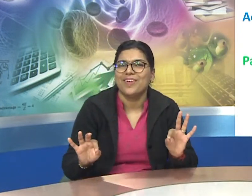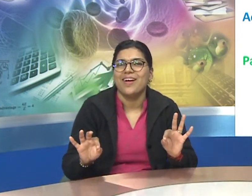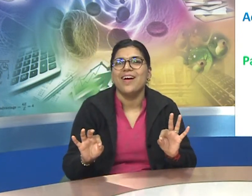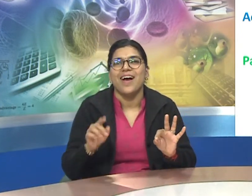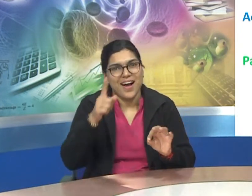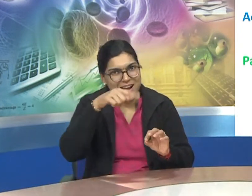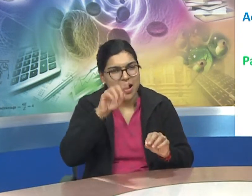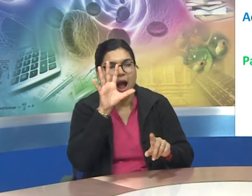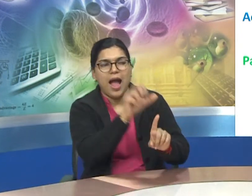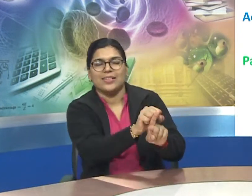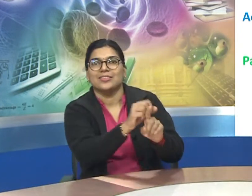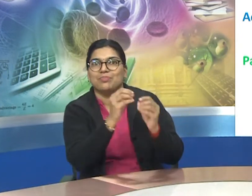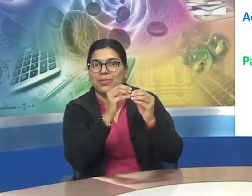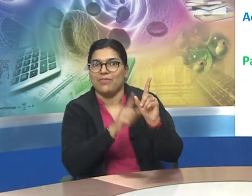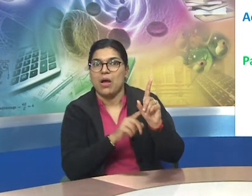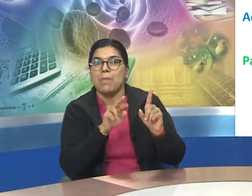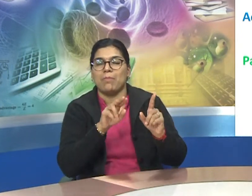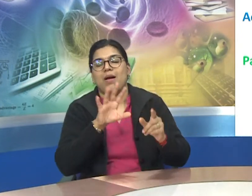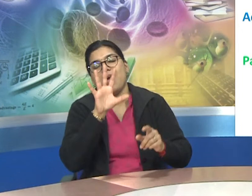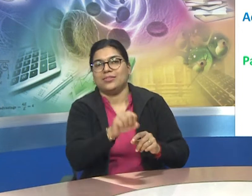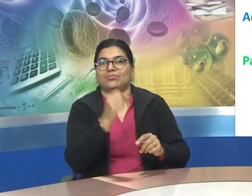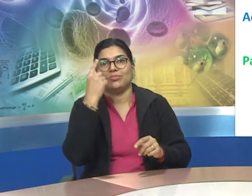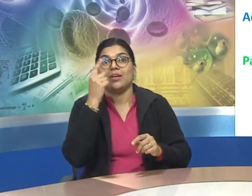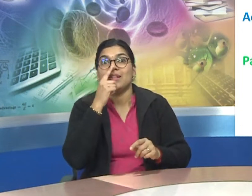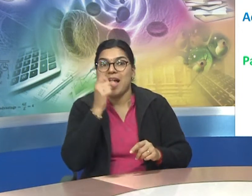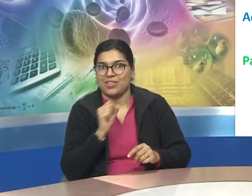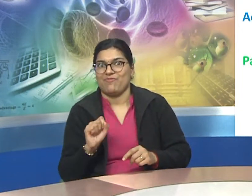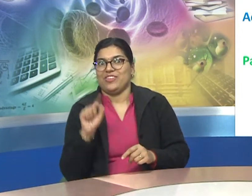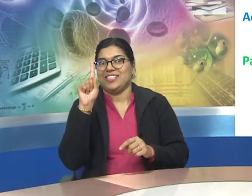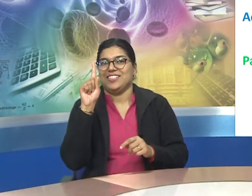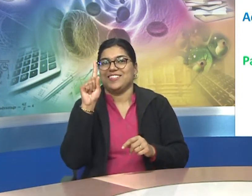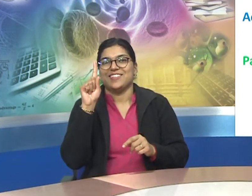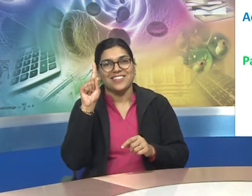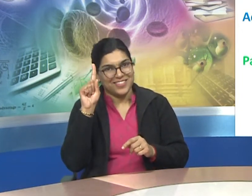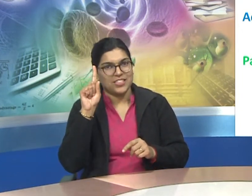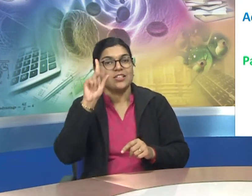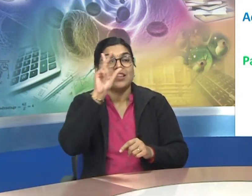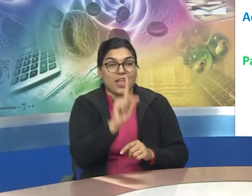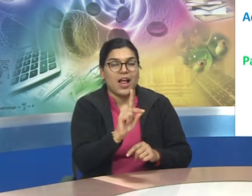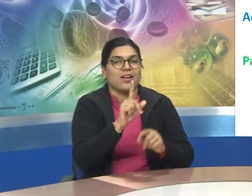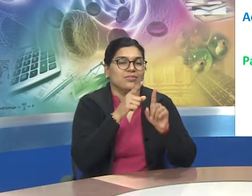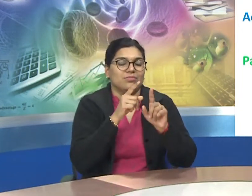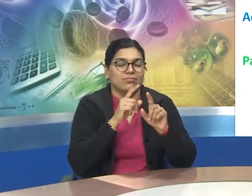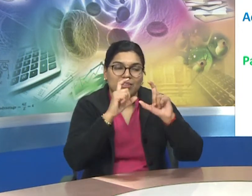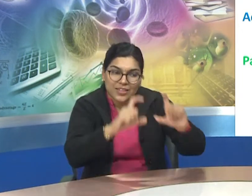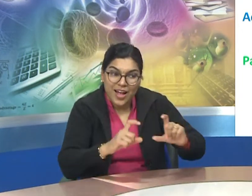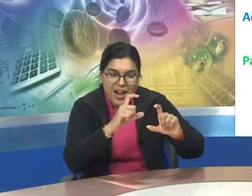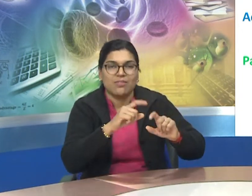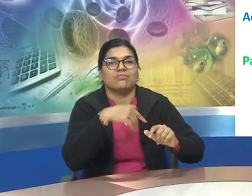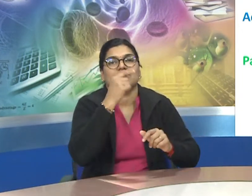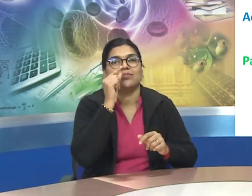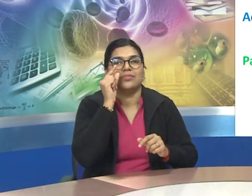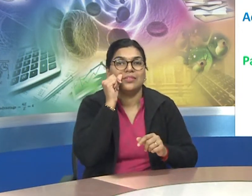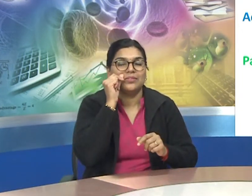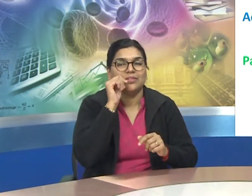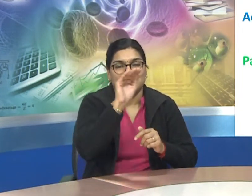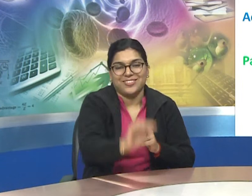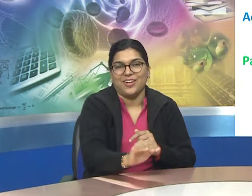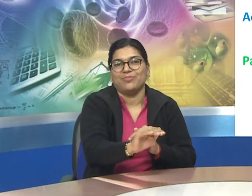Now the statement would be, he was looked after by his grandmother. So it is very simple. Who was